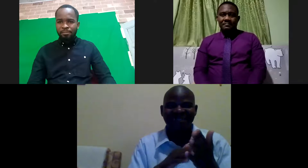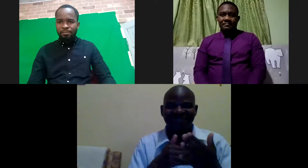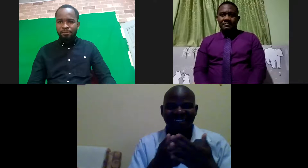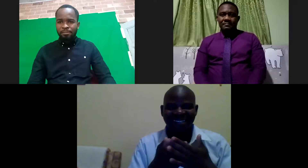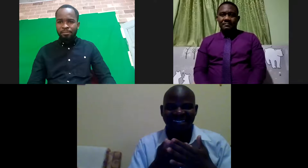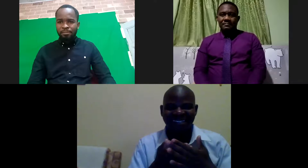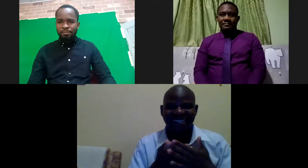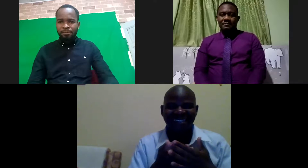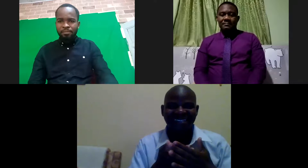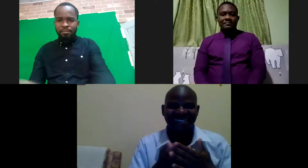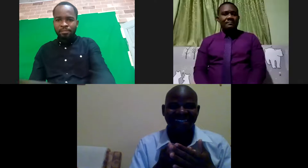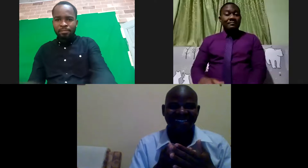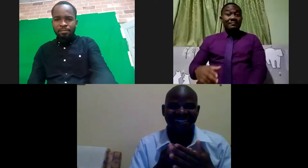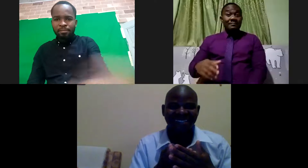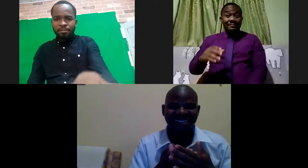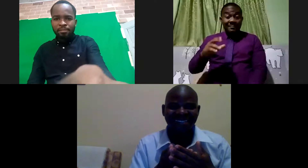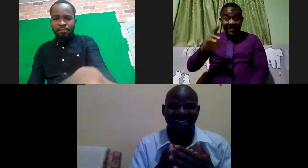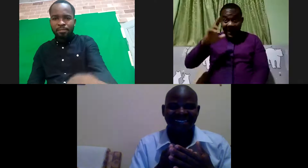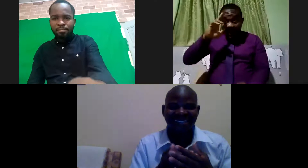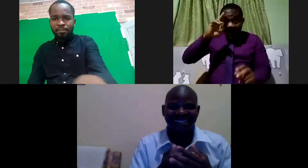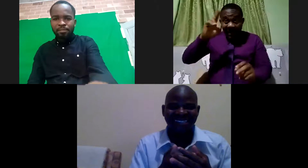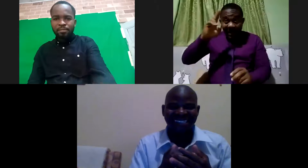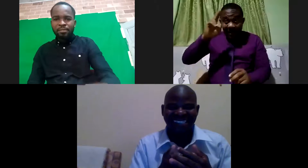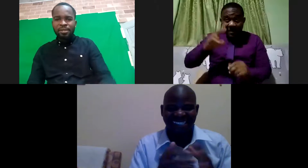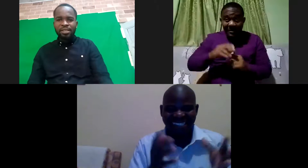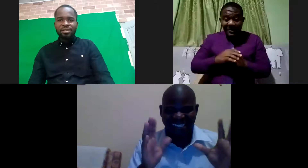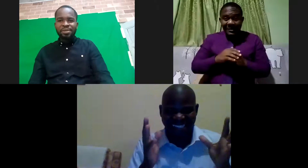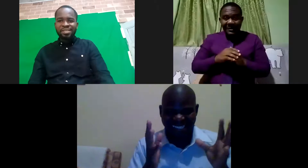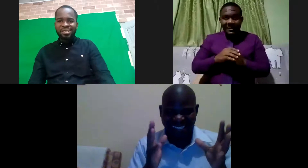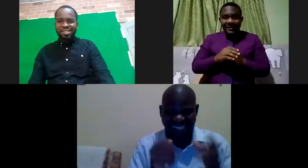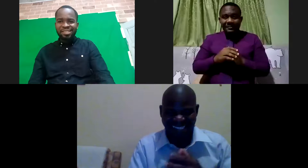Hello, Mr. Gabriel. Oh,